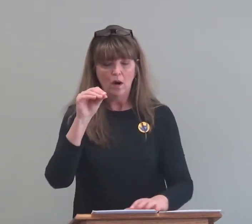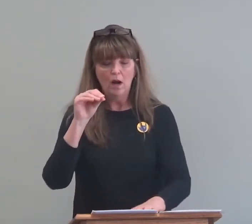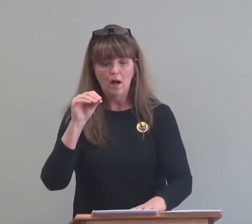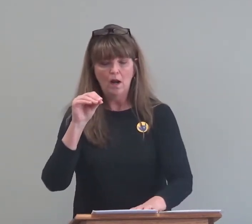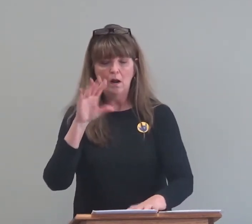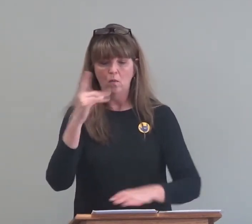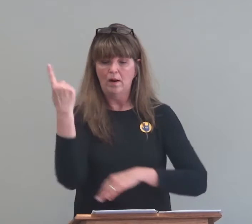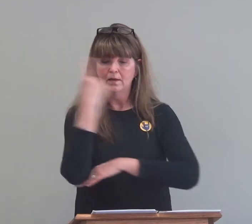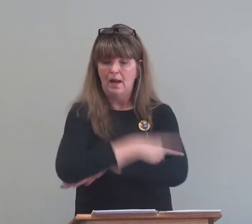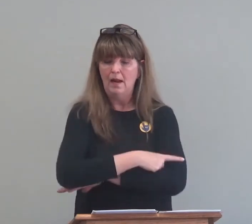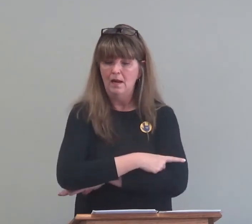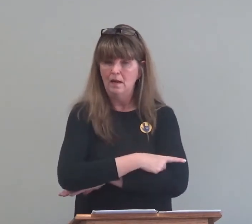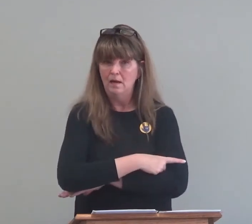renowned.